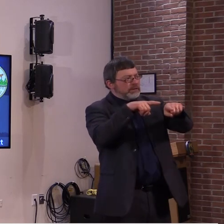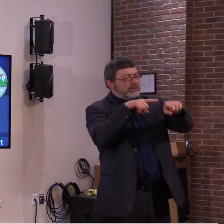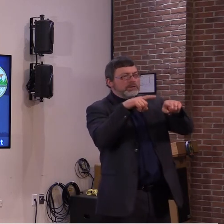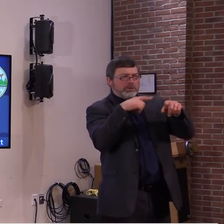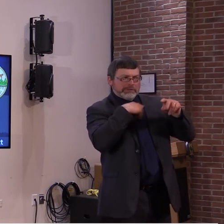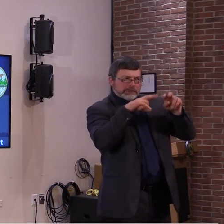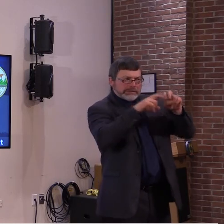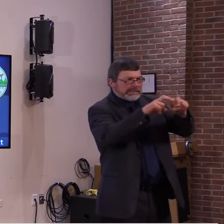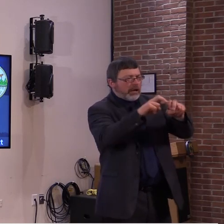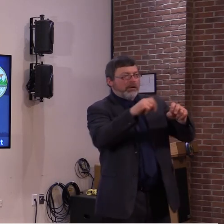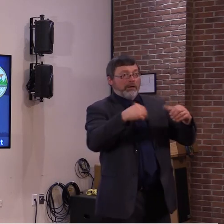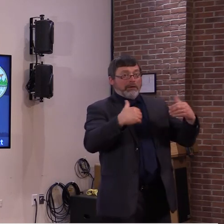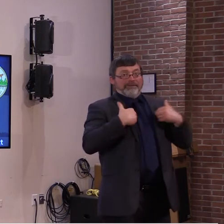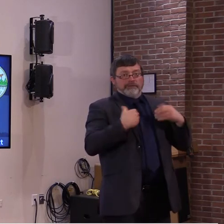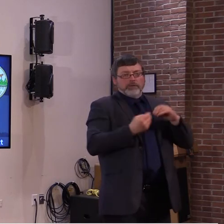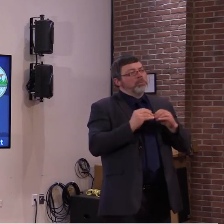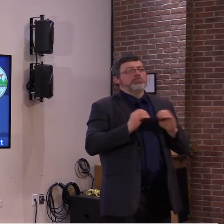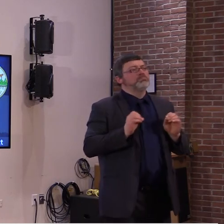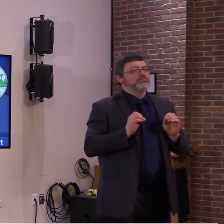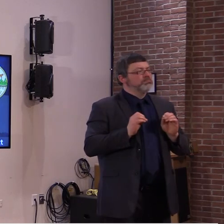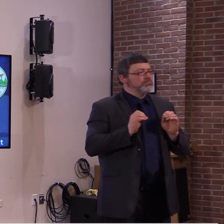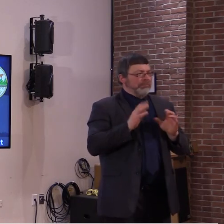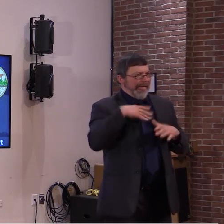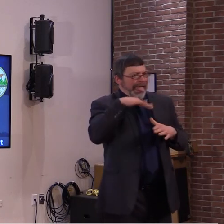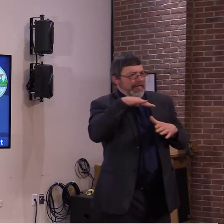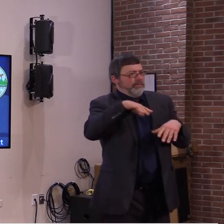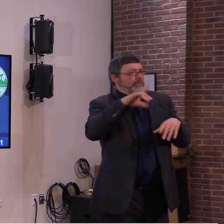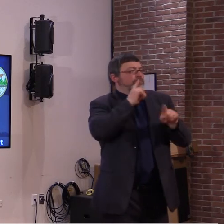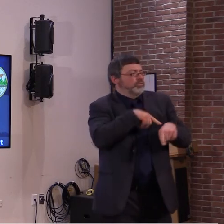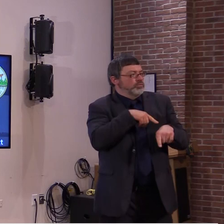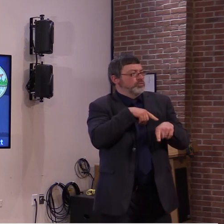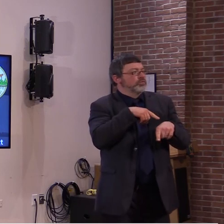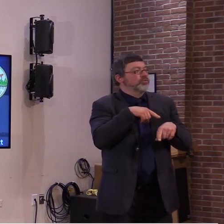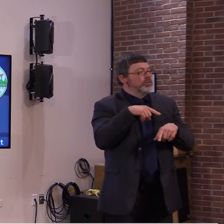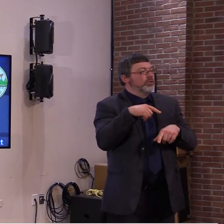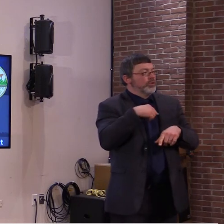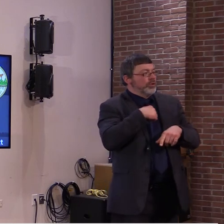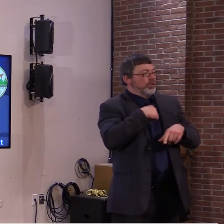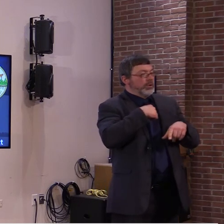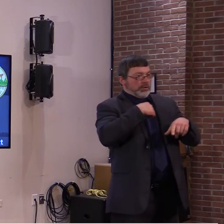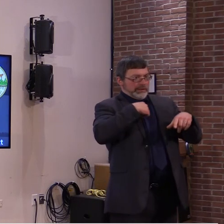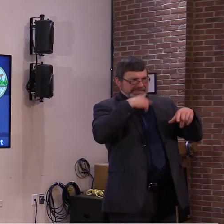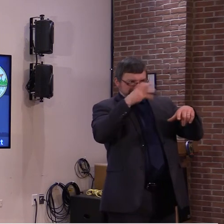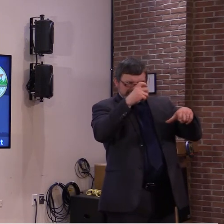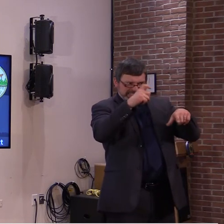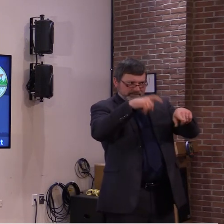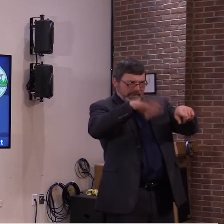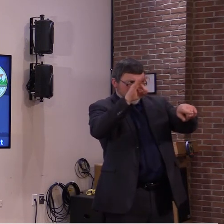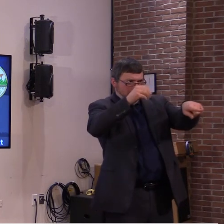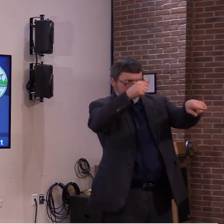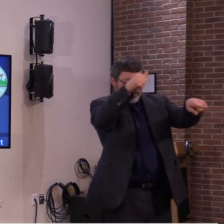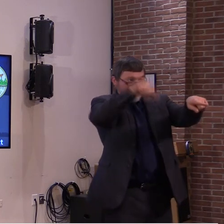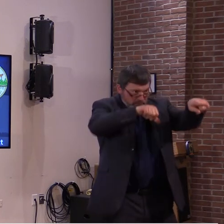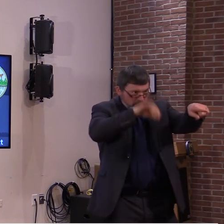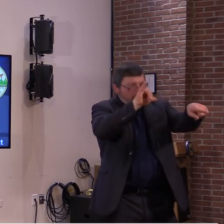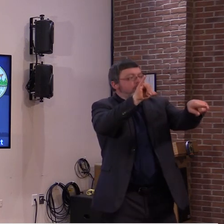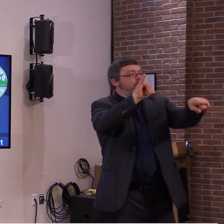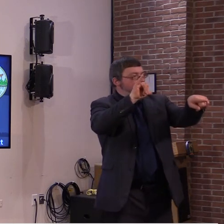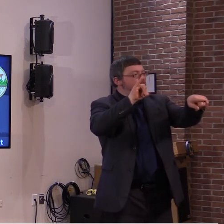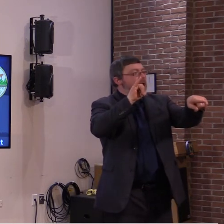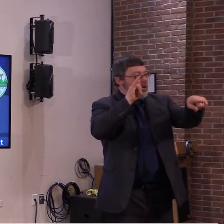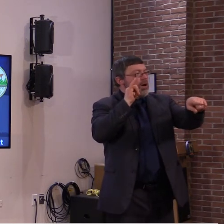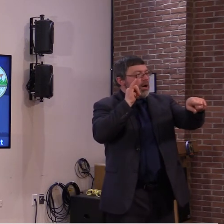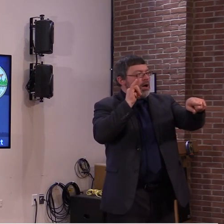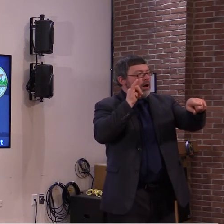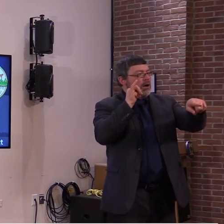with regards to shifts or what have you. So we are interested in that information as well. I hope that Ohio's data isn't